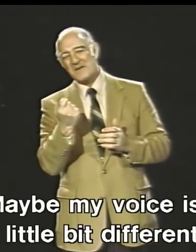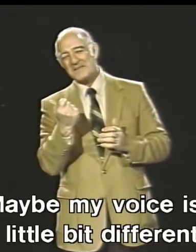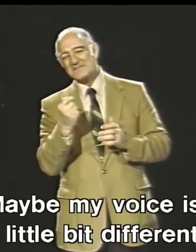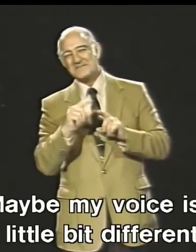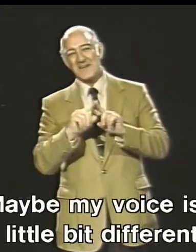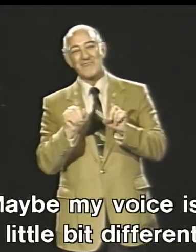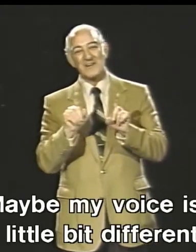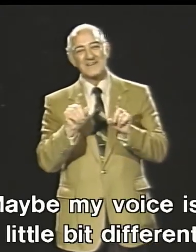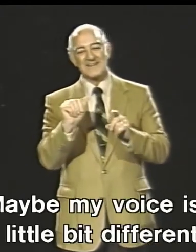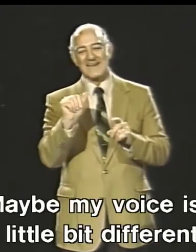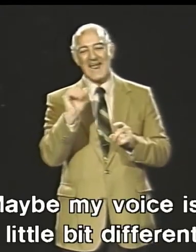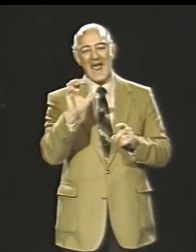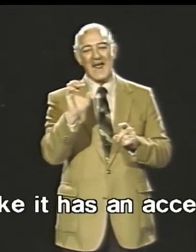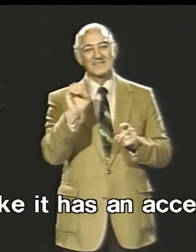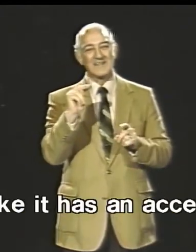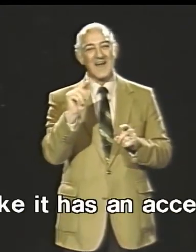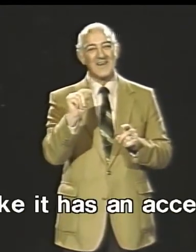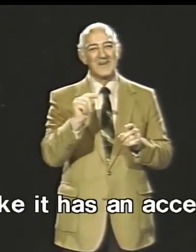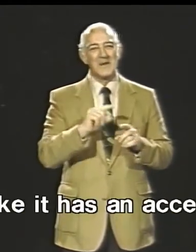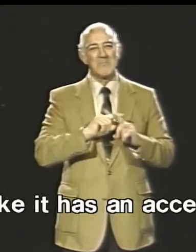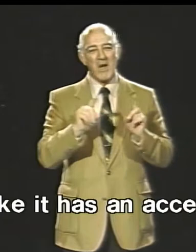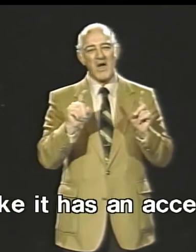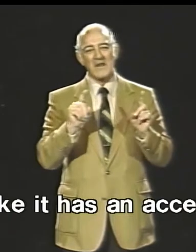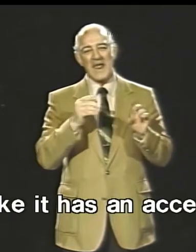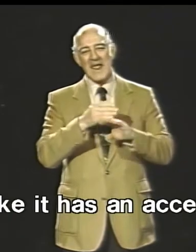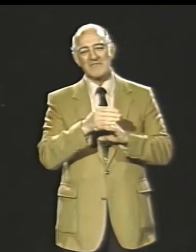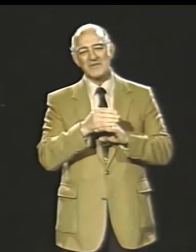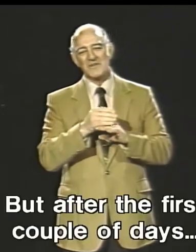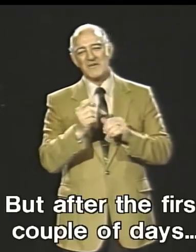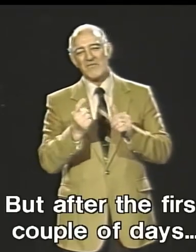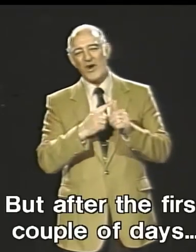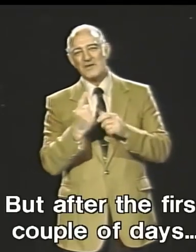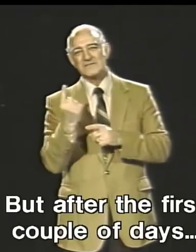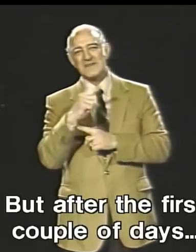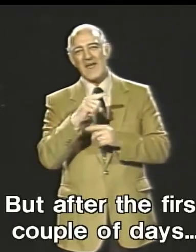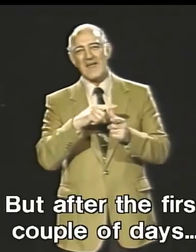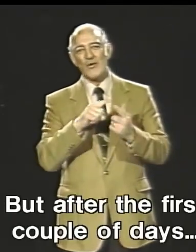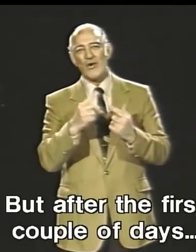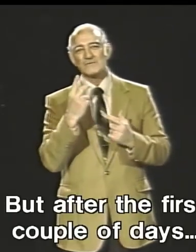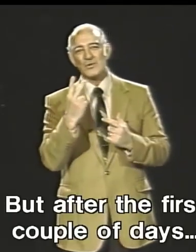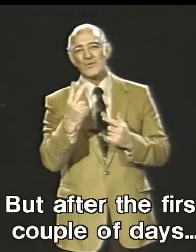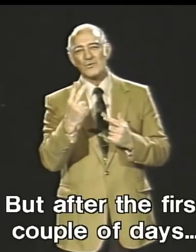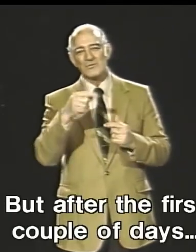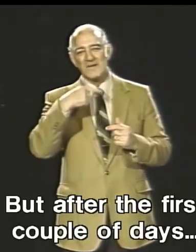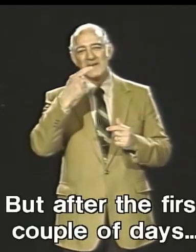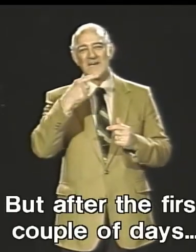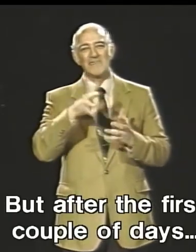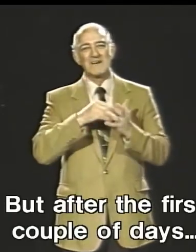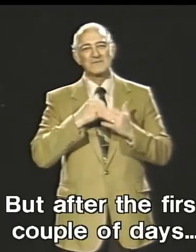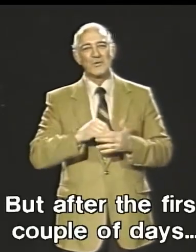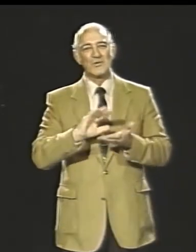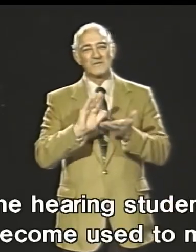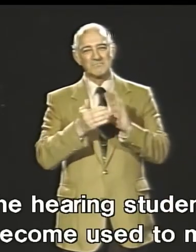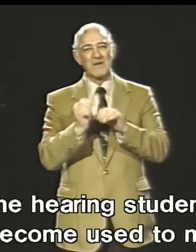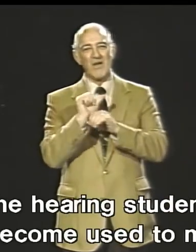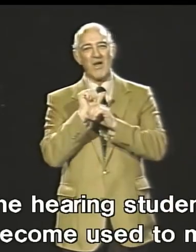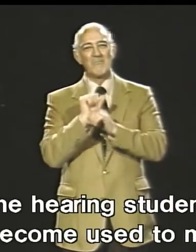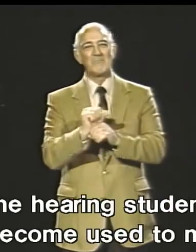Maybe my voice is a little different, like it has an accent. But after the first day or two, hearing students